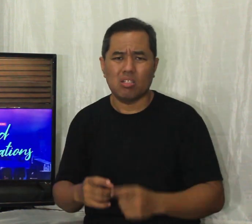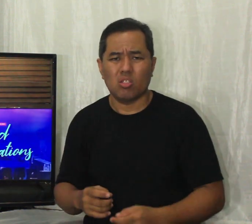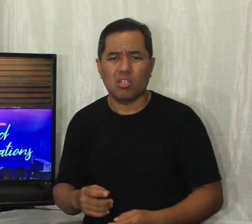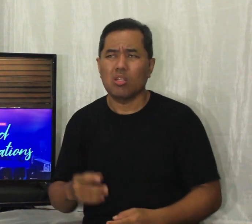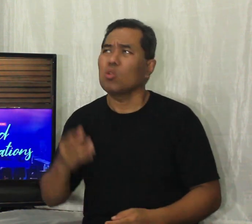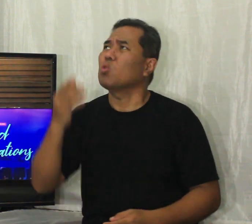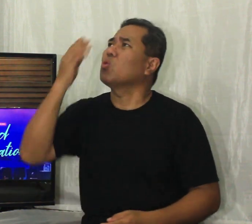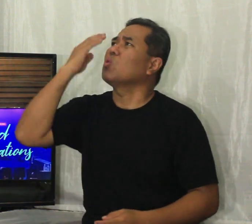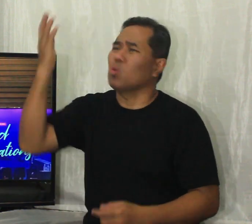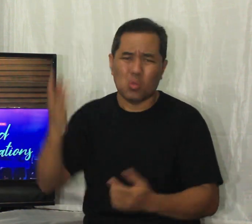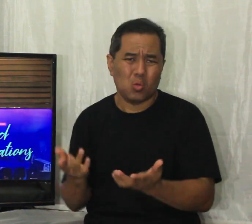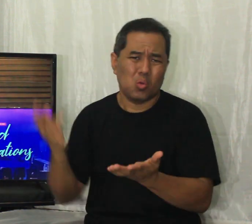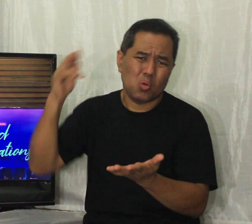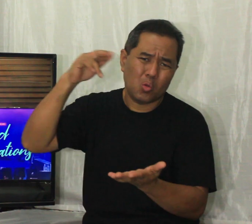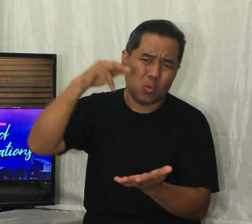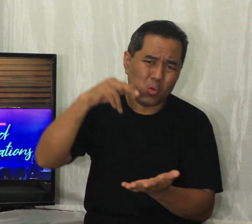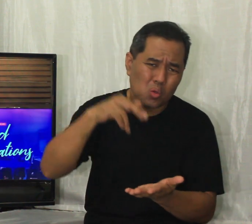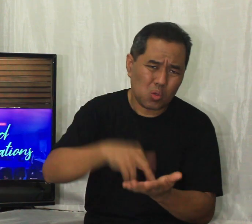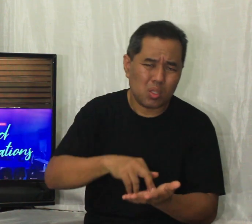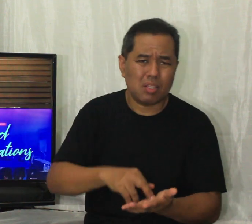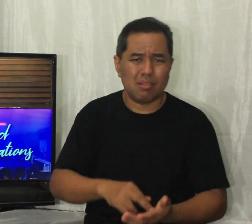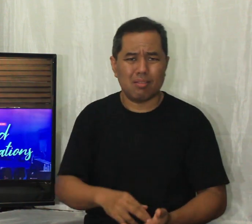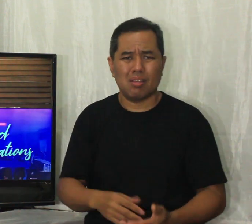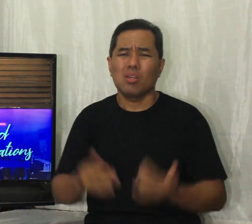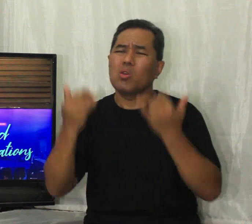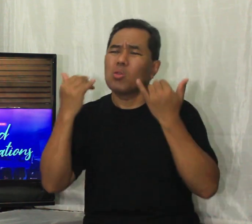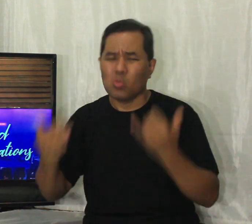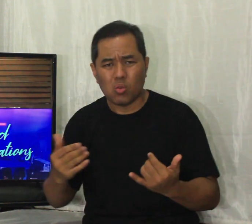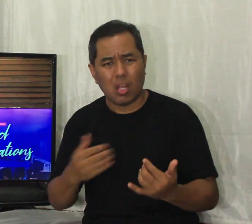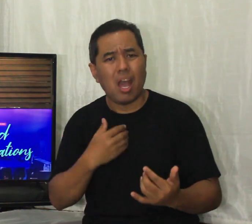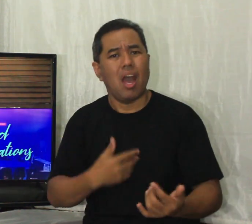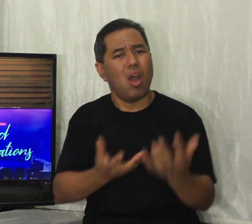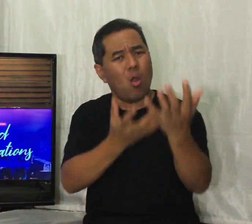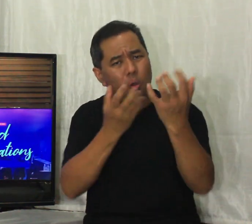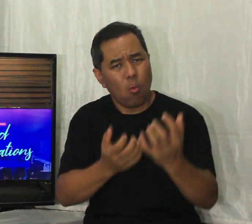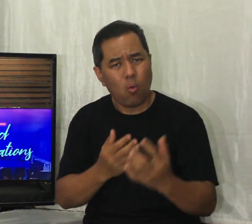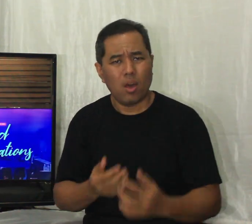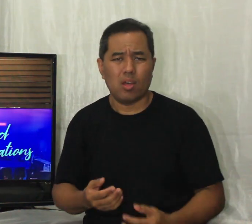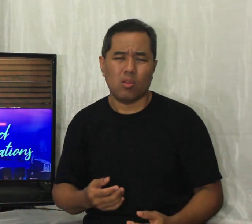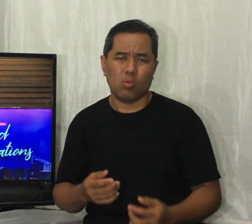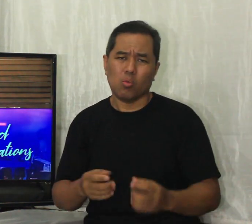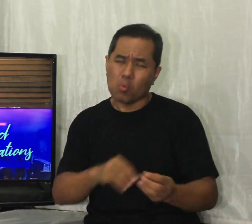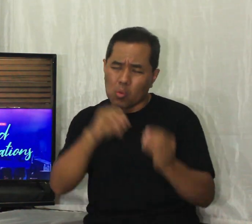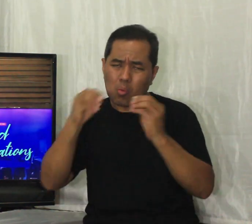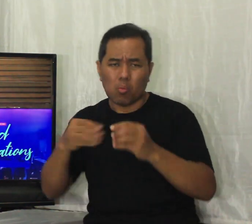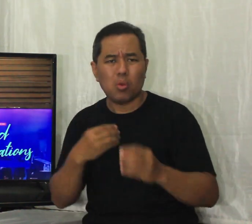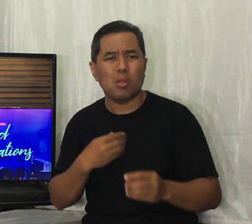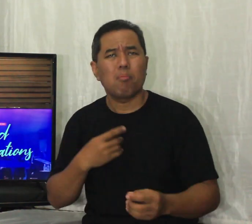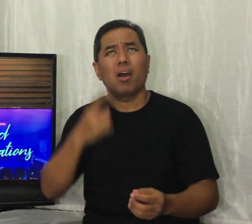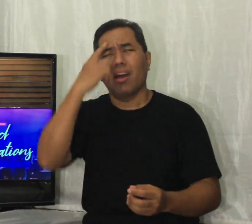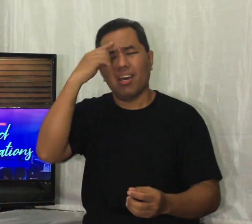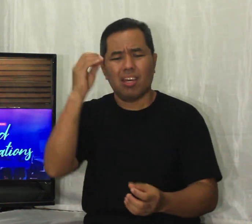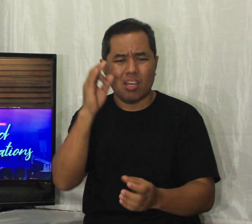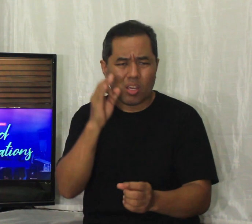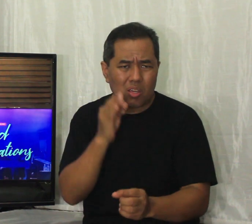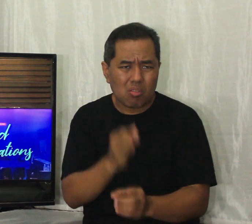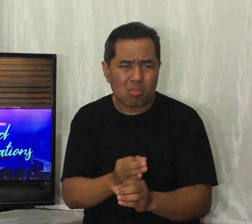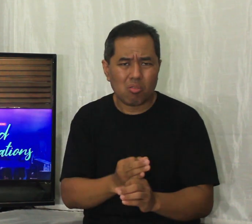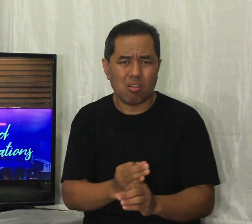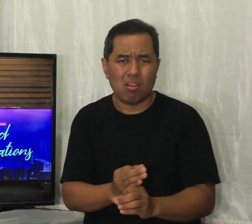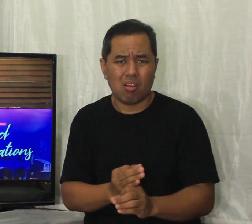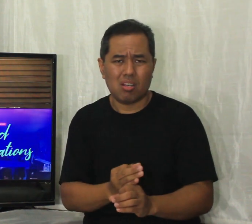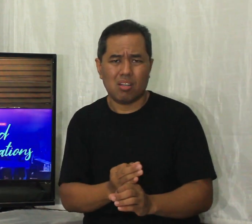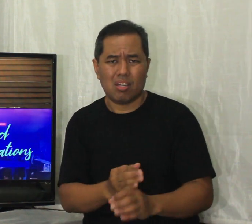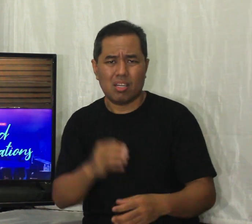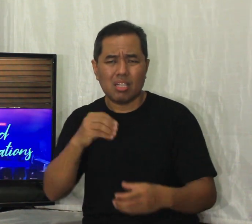Lord, today, I want to put my faith and trust in you as Savior of my life. Would you forgive me of all my sin? Would you come in